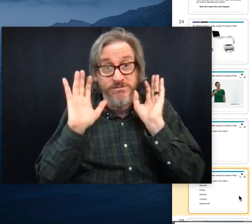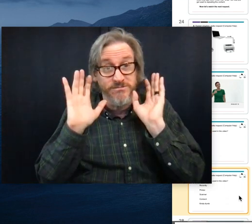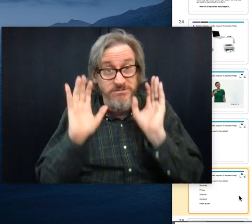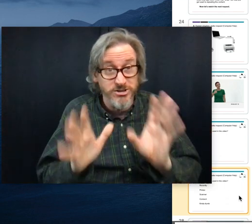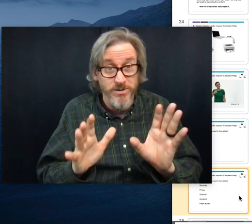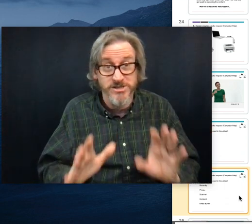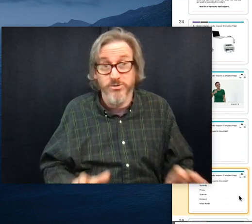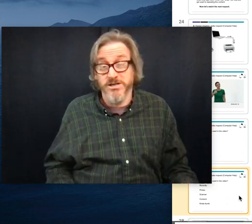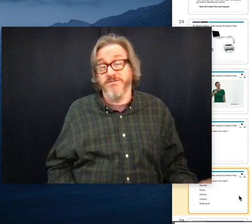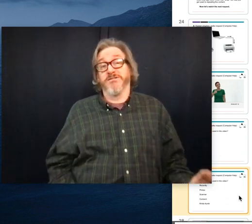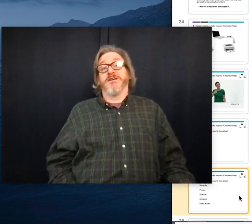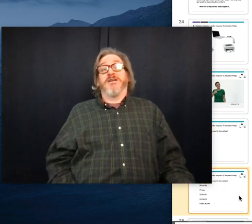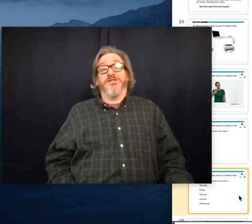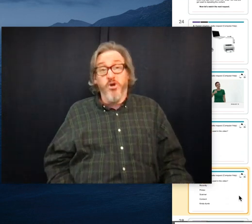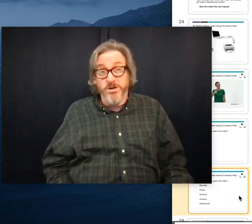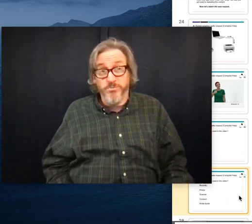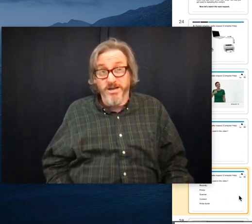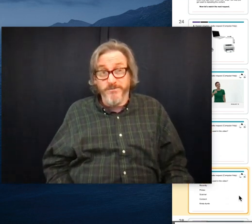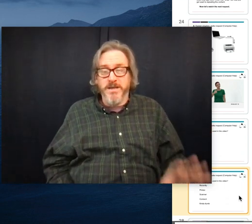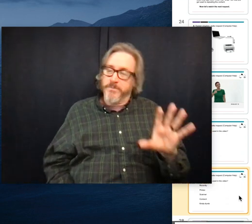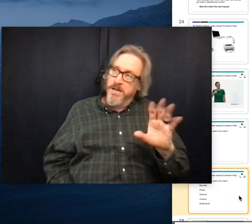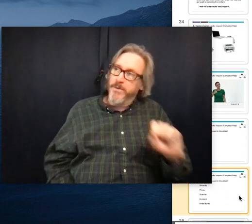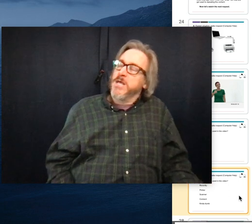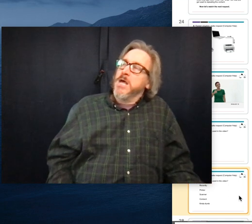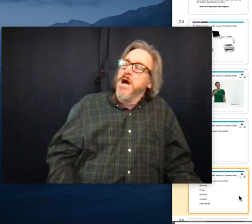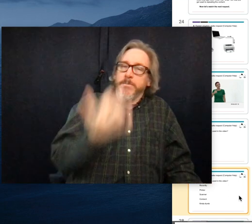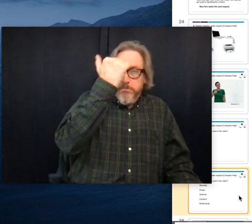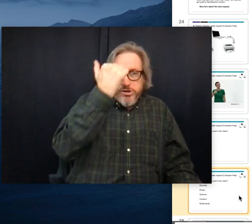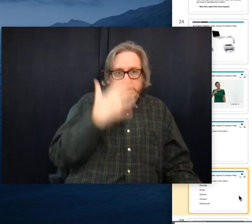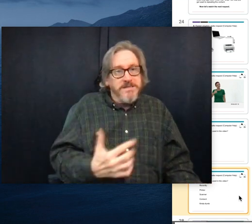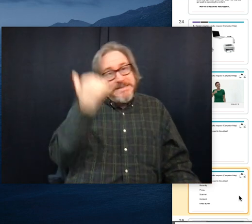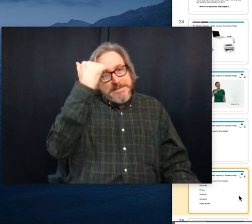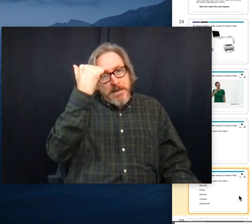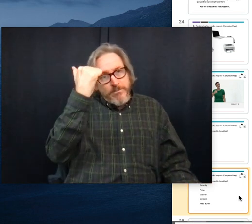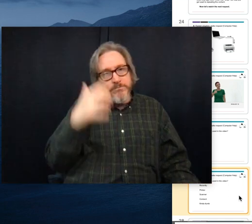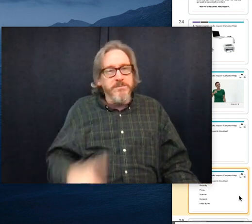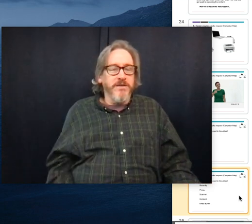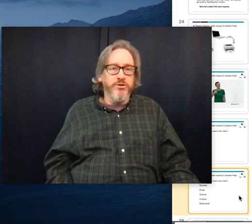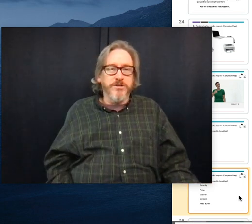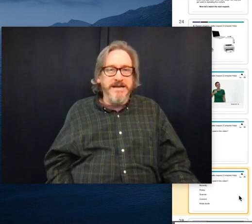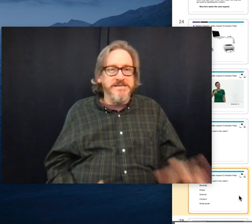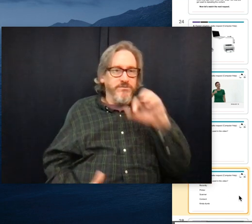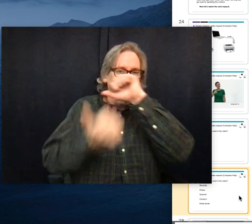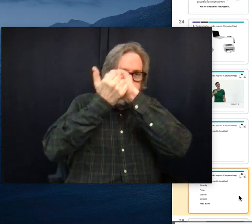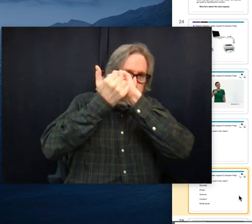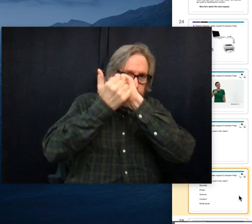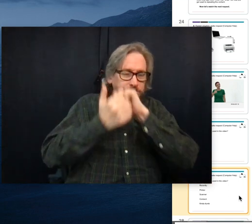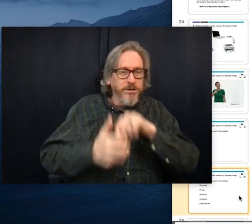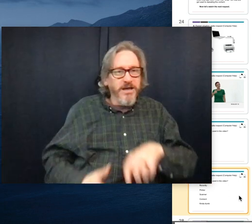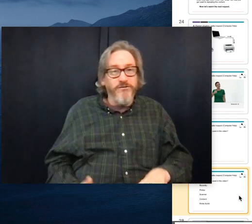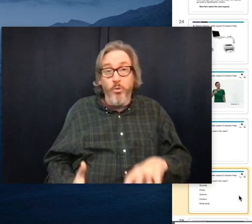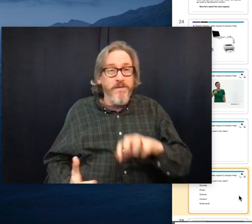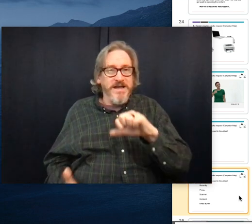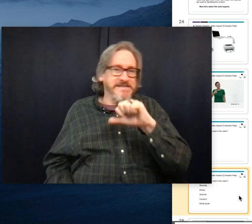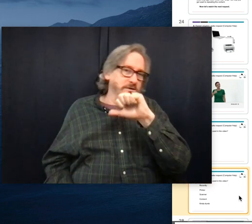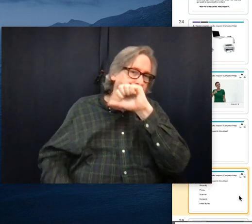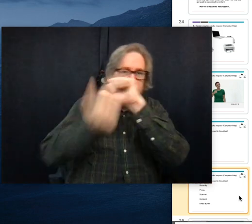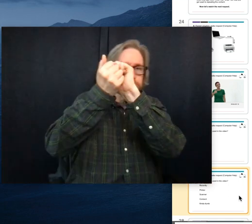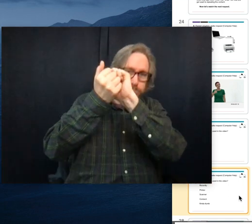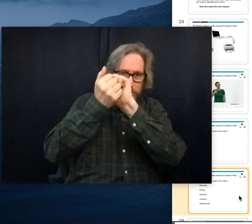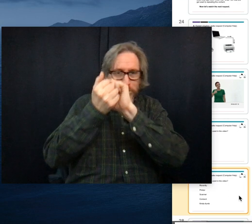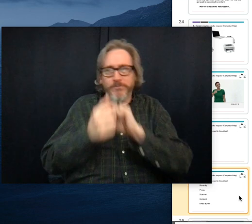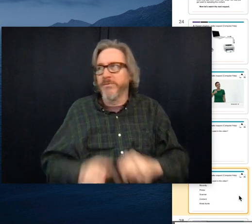or the sign for dumb tends to be like this. But if you're really emphasizing, oh, I'm so dumb, you really